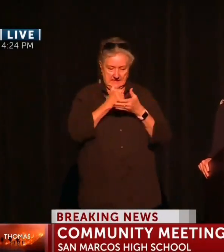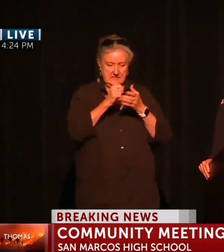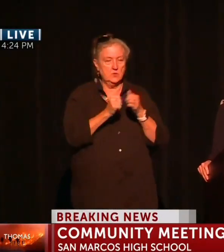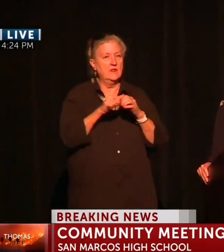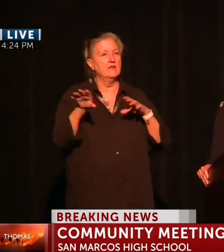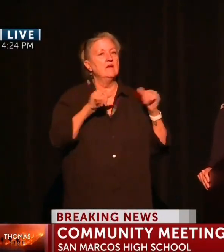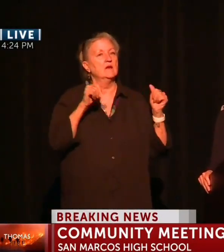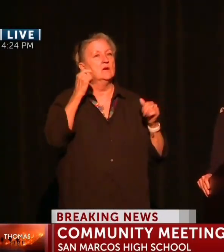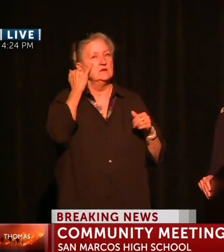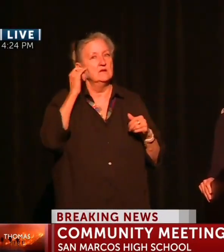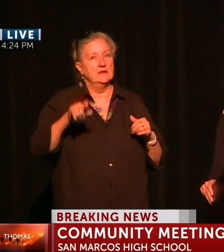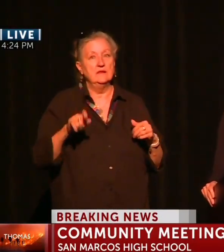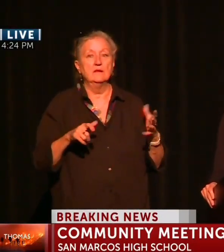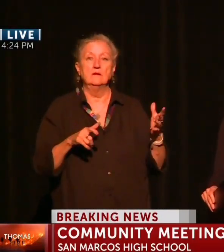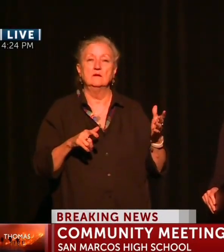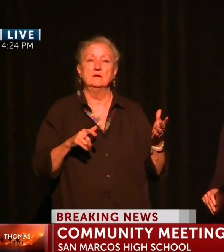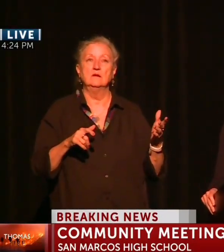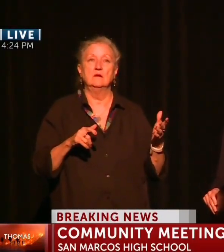with evacuations.